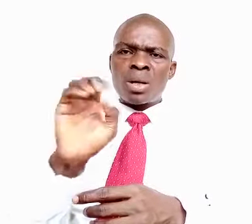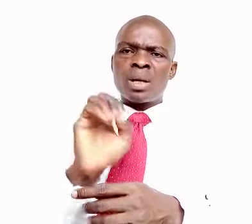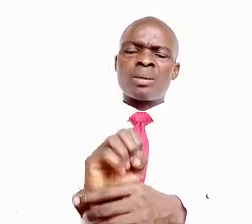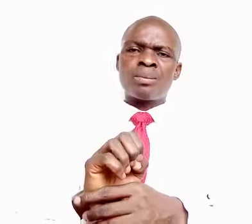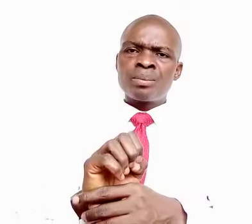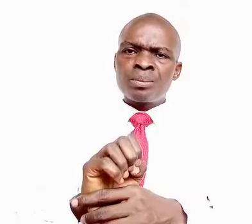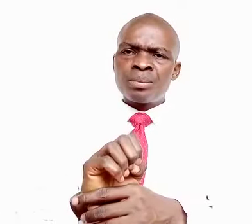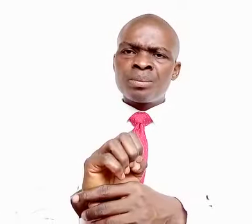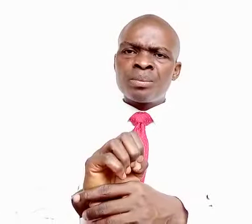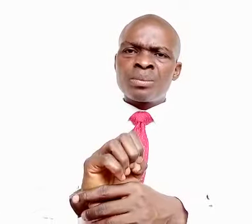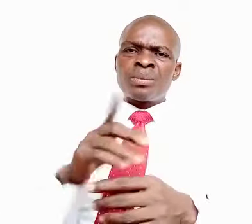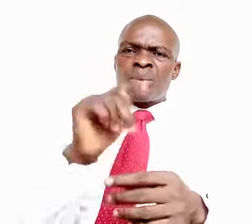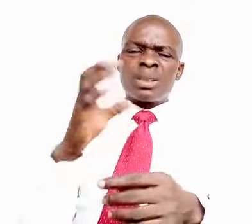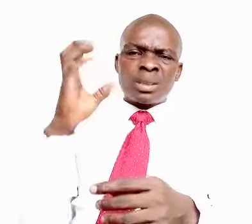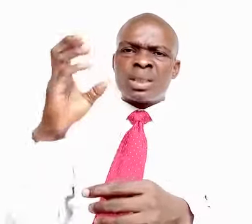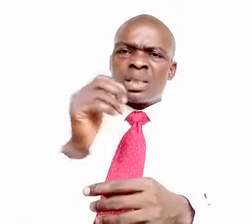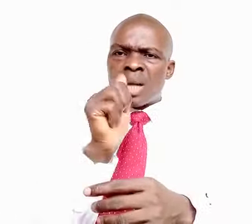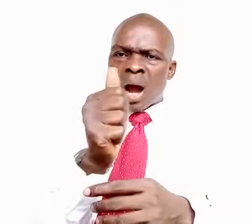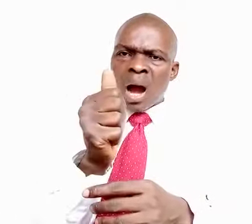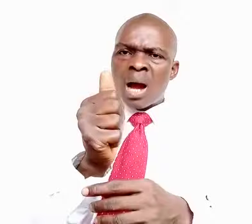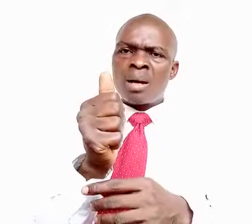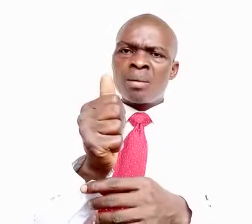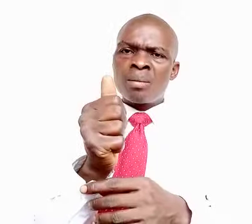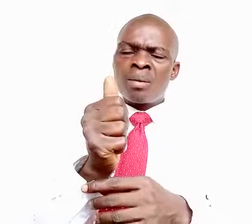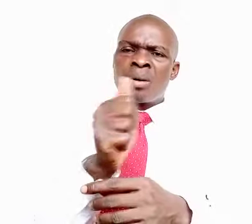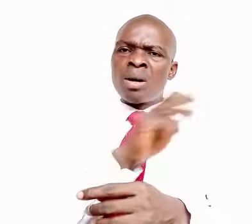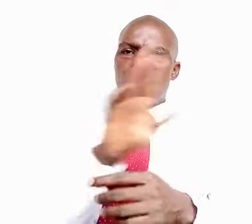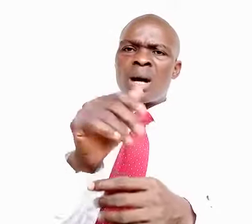L-O-C-K. The sounds are ah and o.